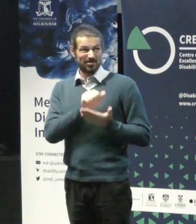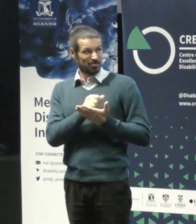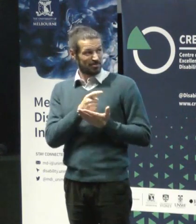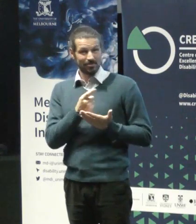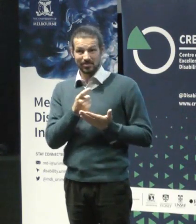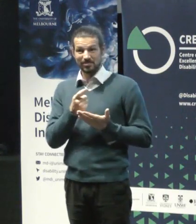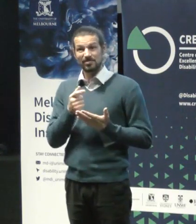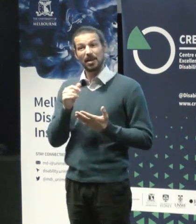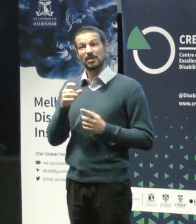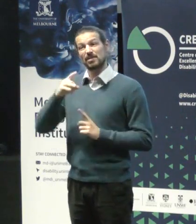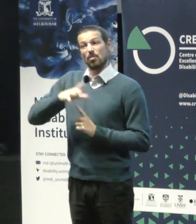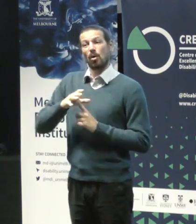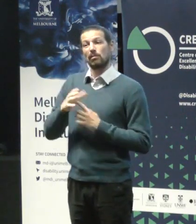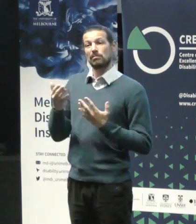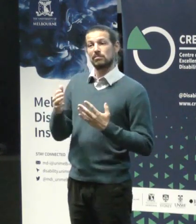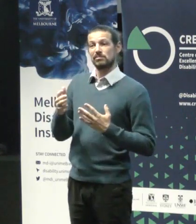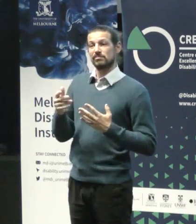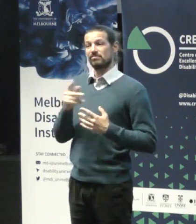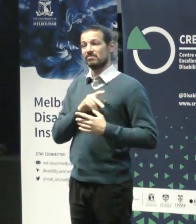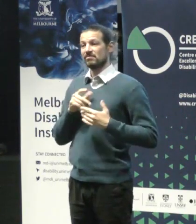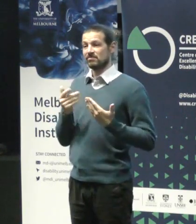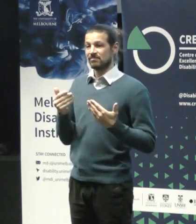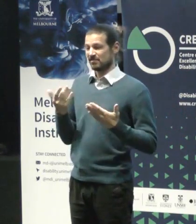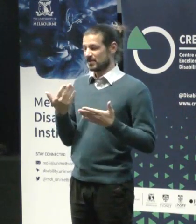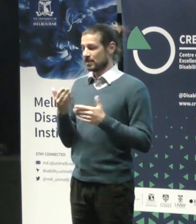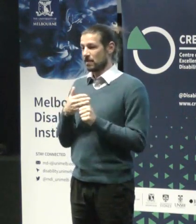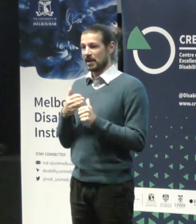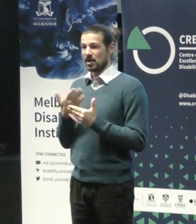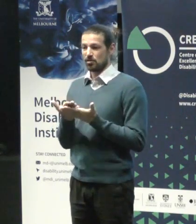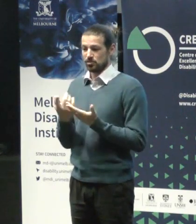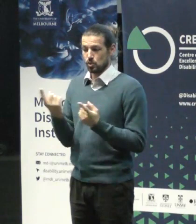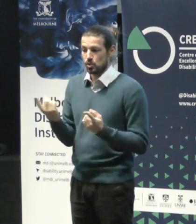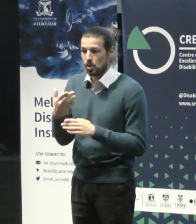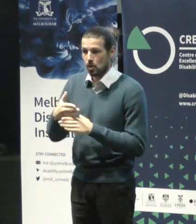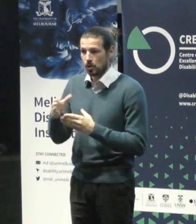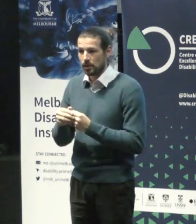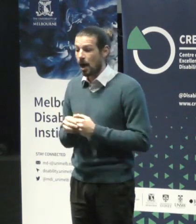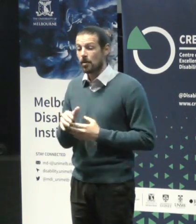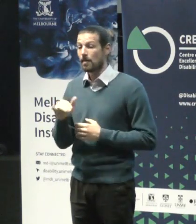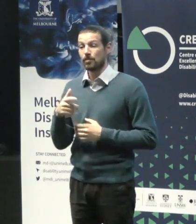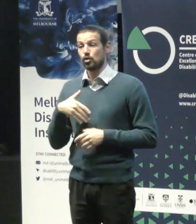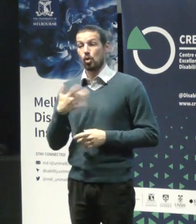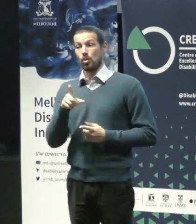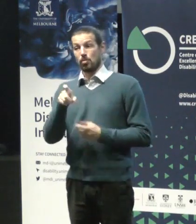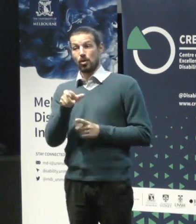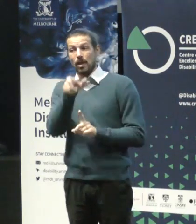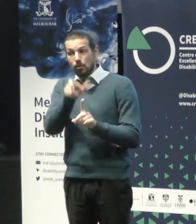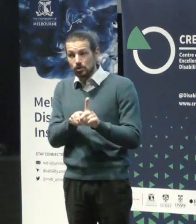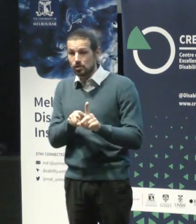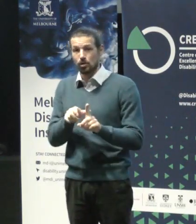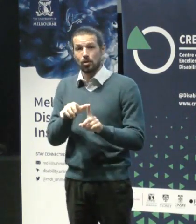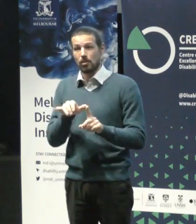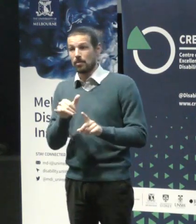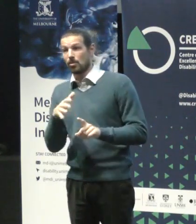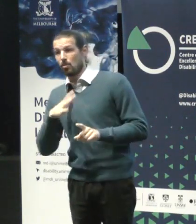is an important aspect, depending on who you're working with and who you are. But you might not want to employ that person, or you might want to go for that